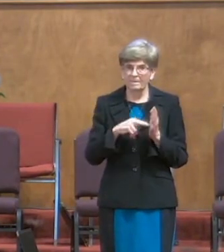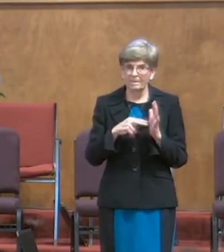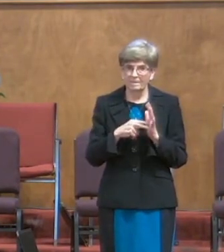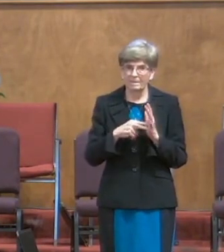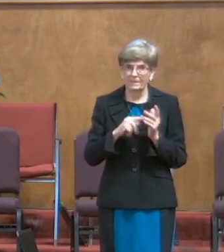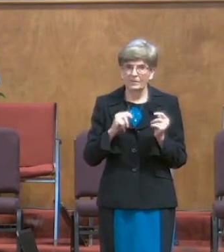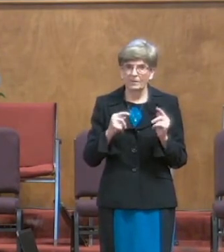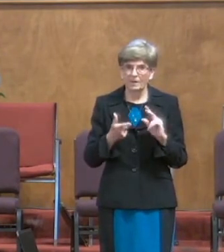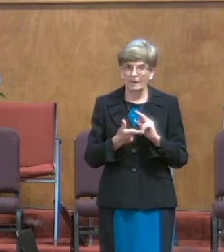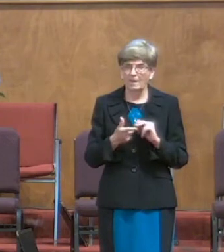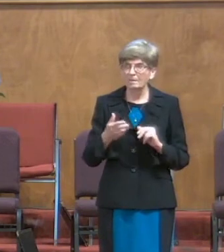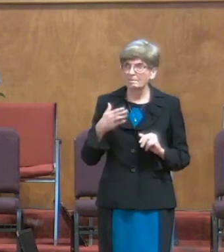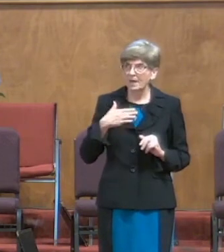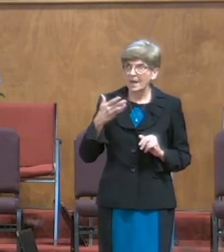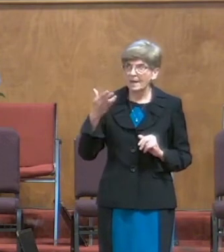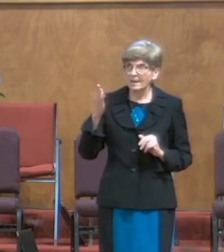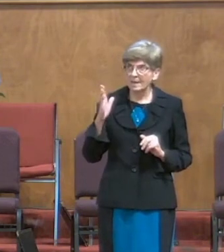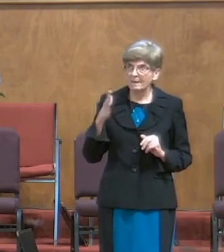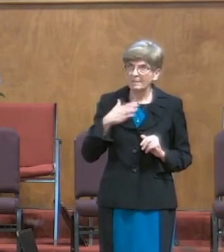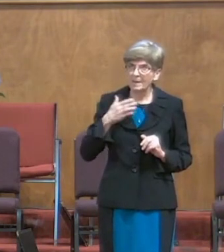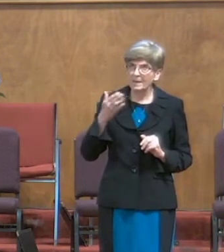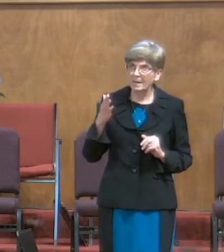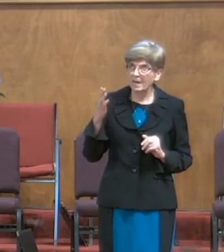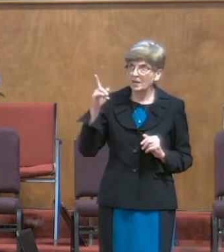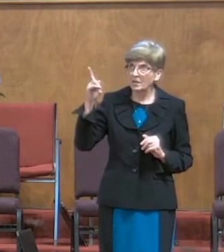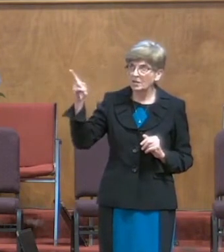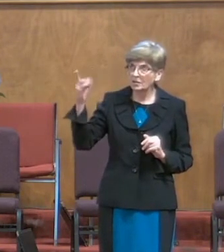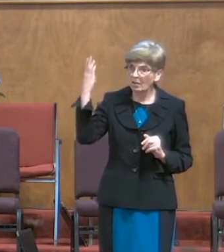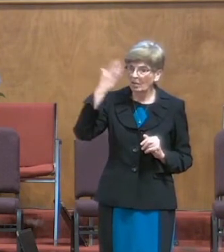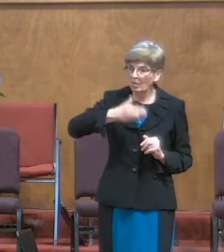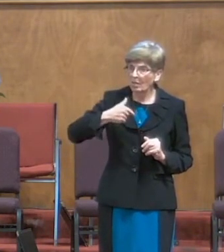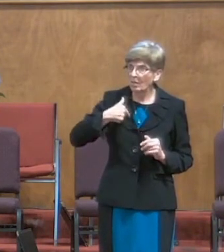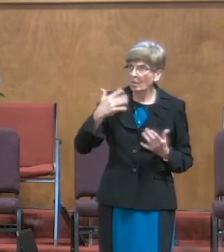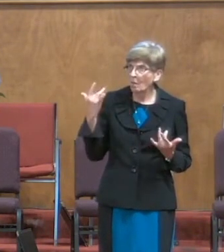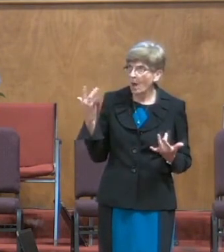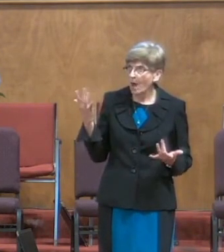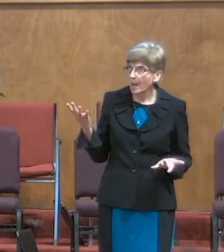My God, why have you forsaken me?"